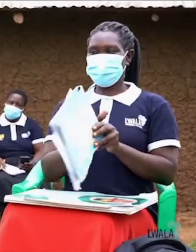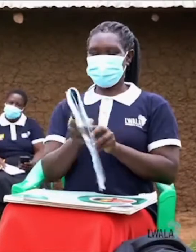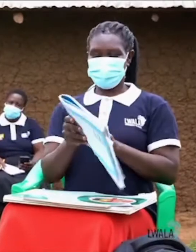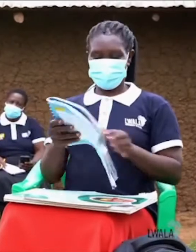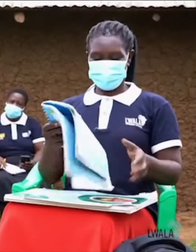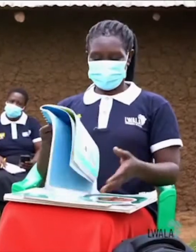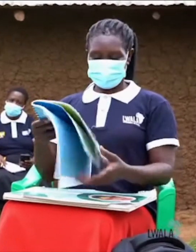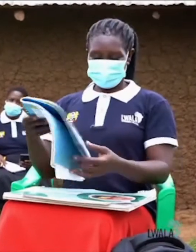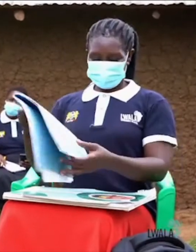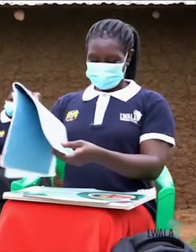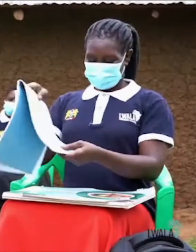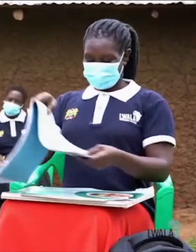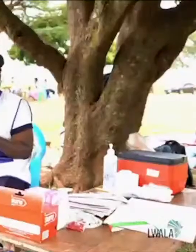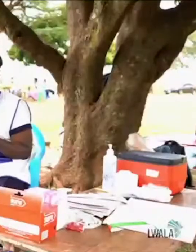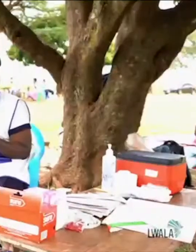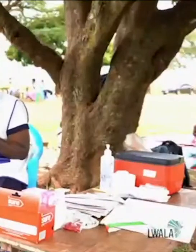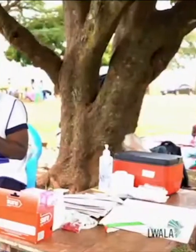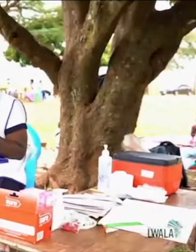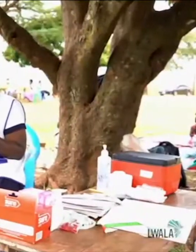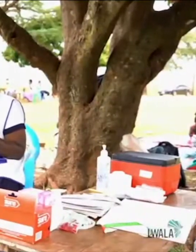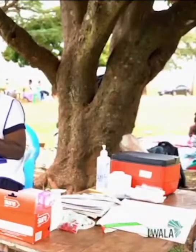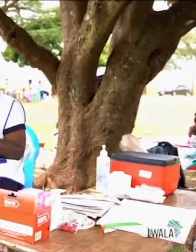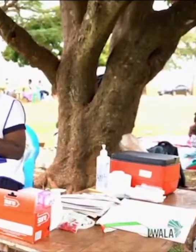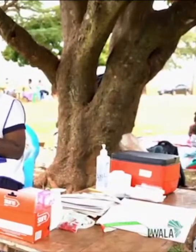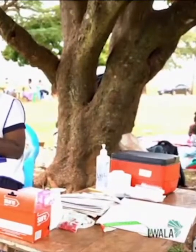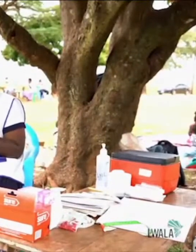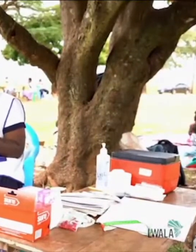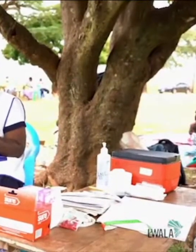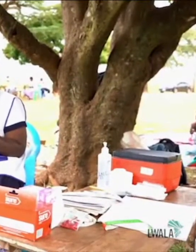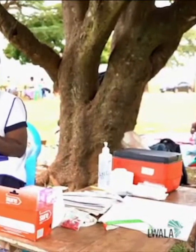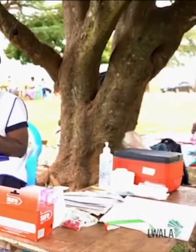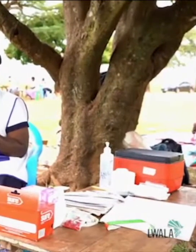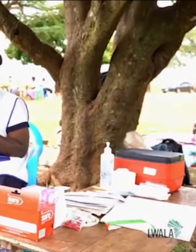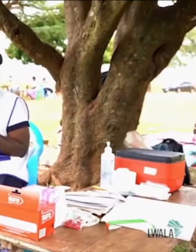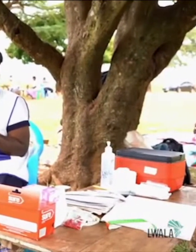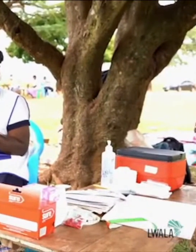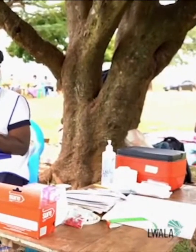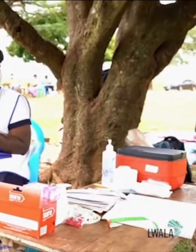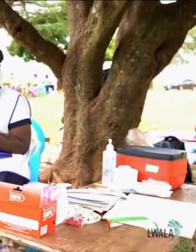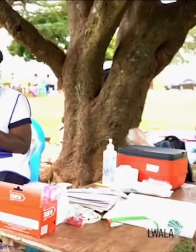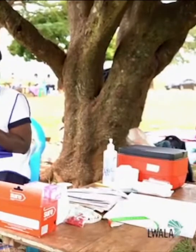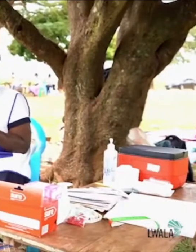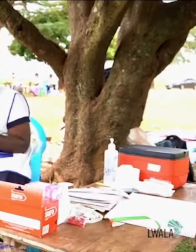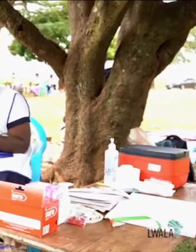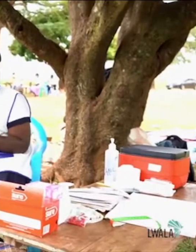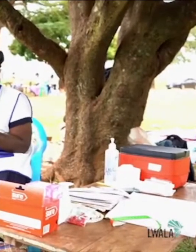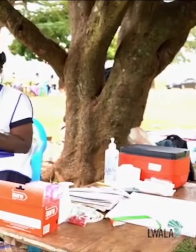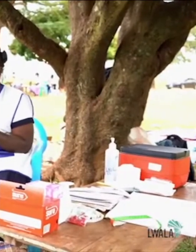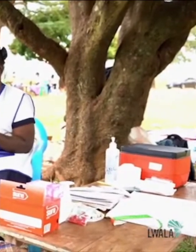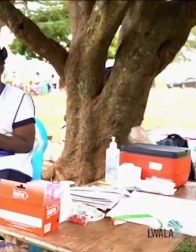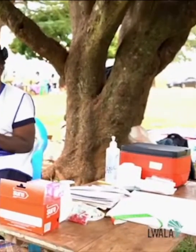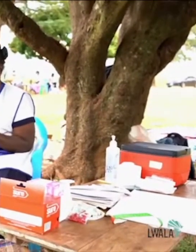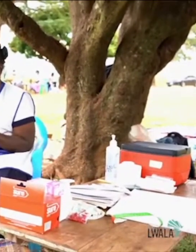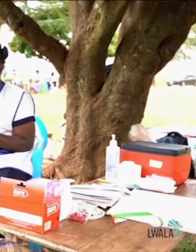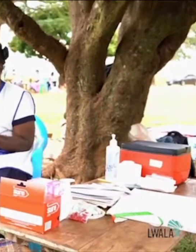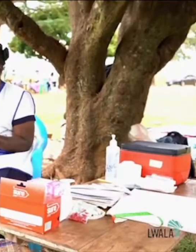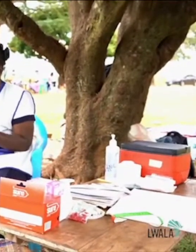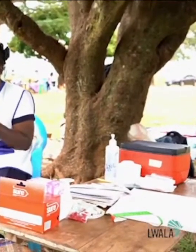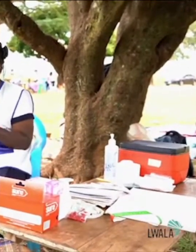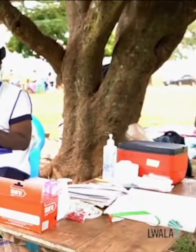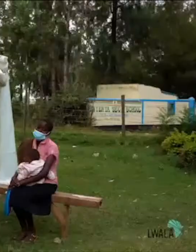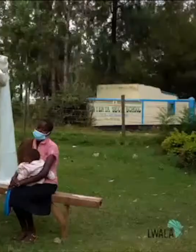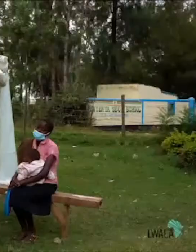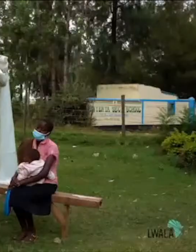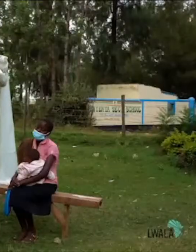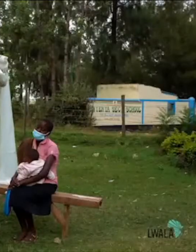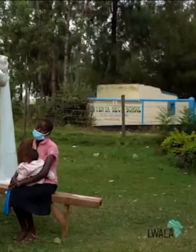where caregivers of children between the ages of 0 to 4 years receive parenting education to enhance their skills. Healthcare workers based